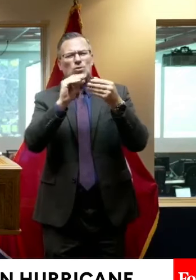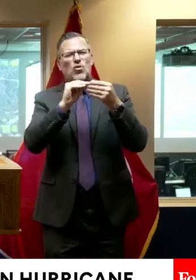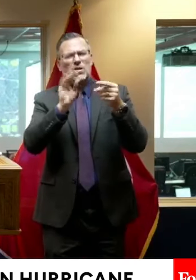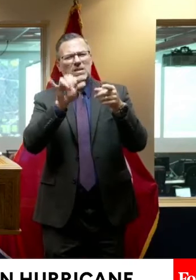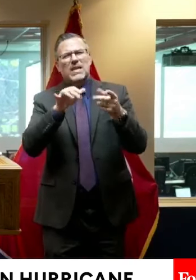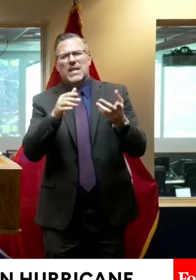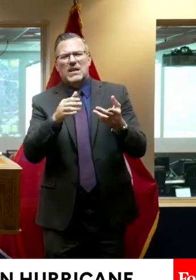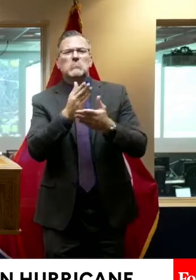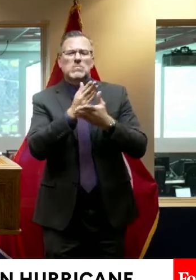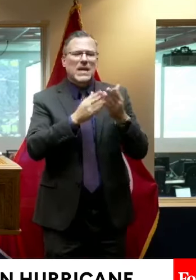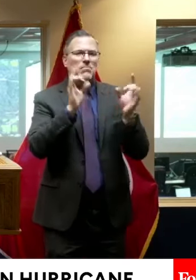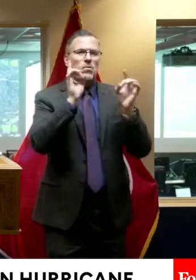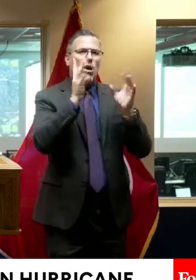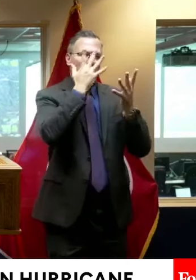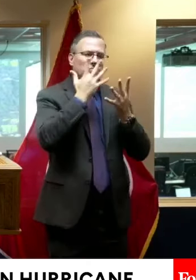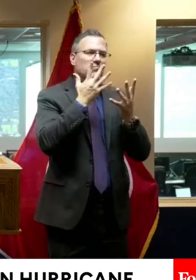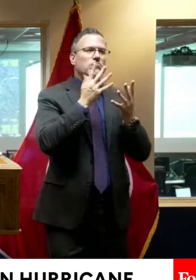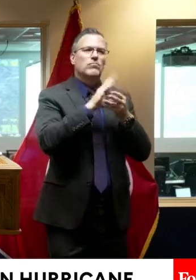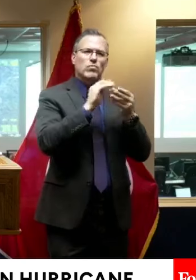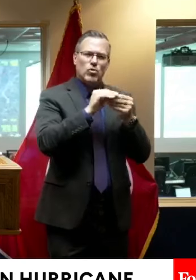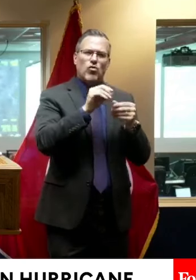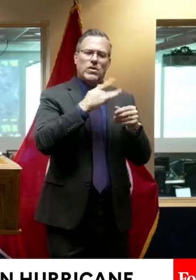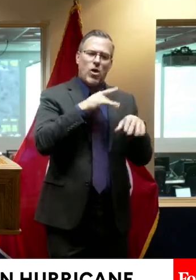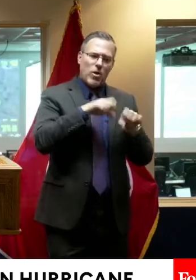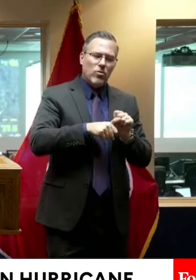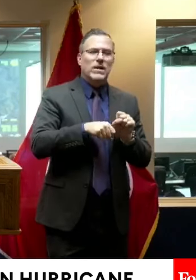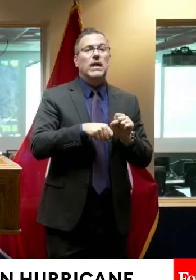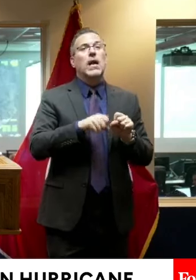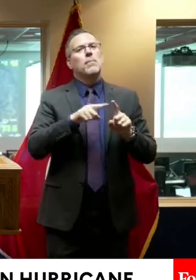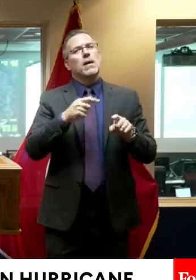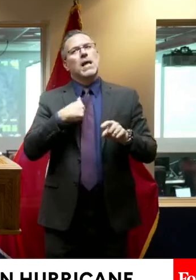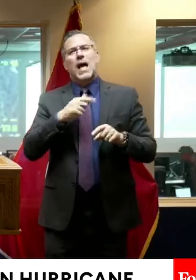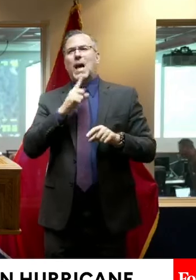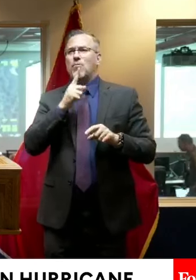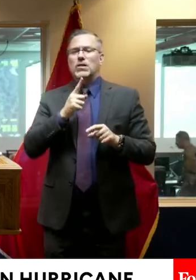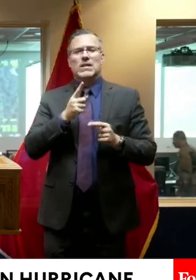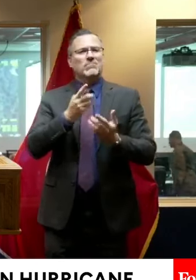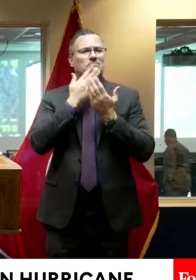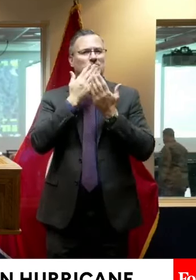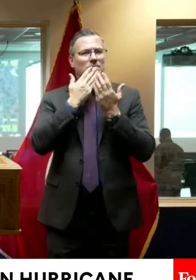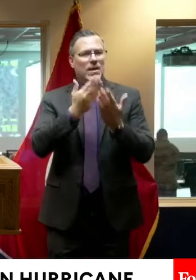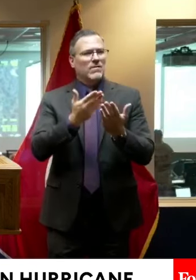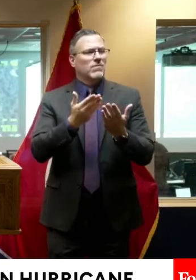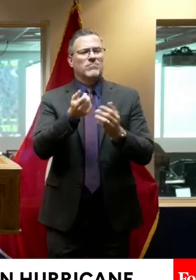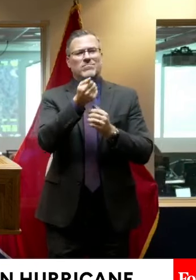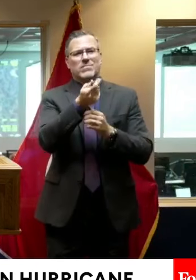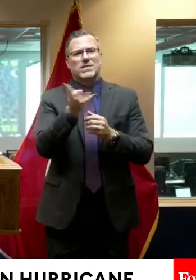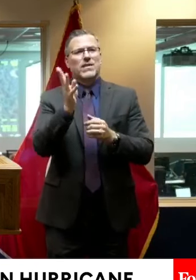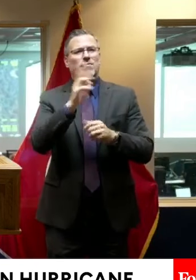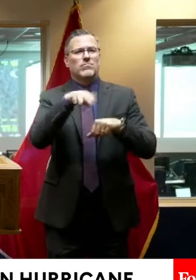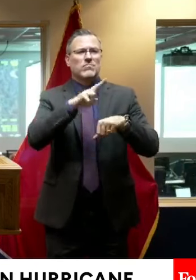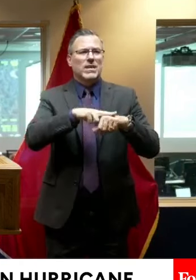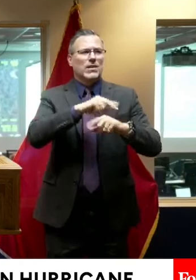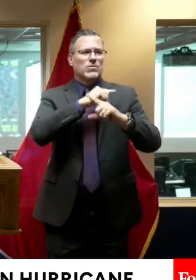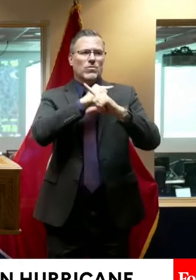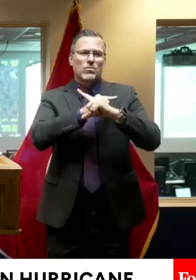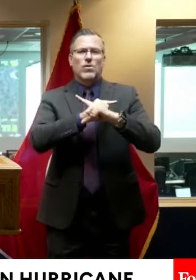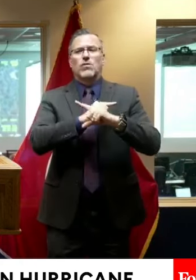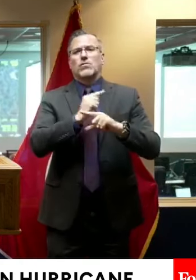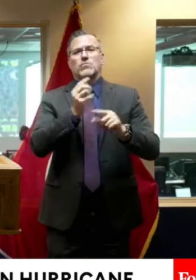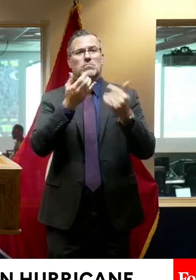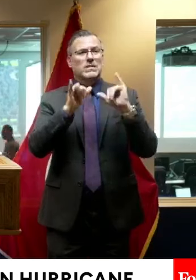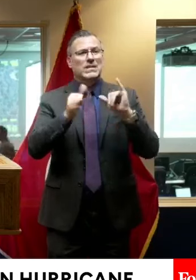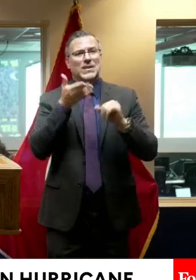heartbreaking ones. But I'm very encouraged, very grateful to the hundreds of National Guardsmen, they're still out there